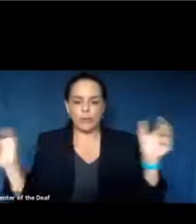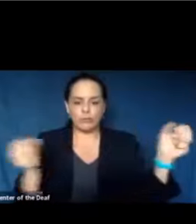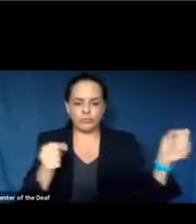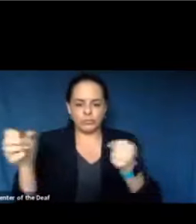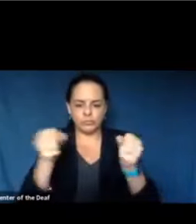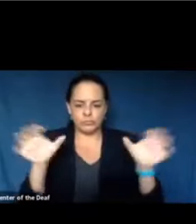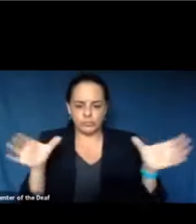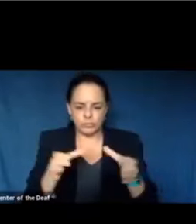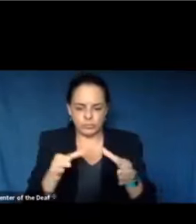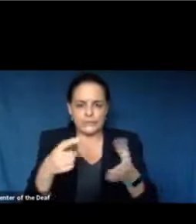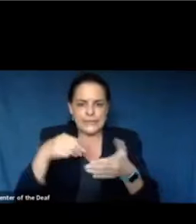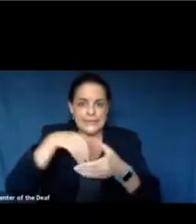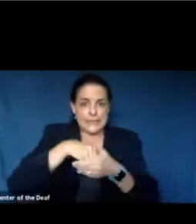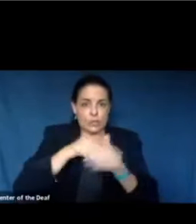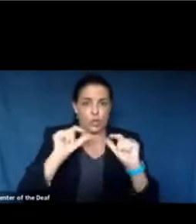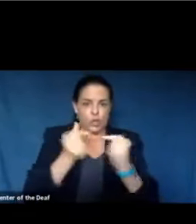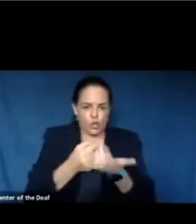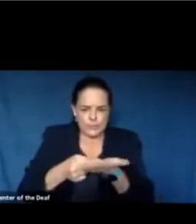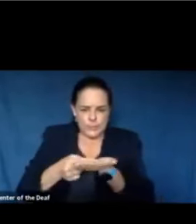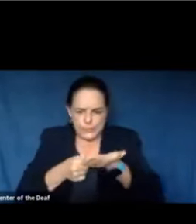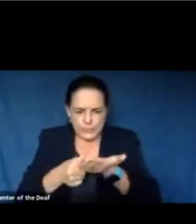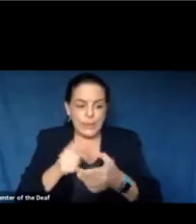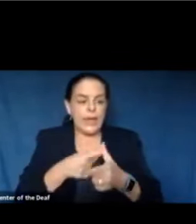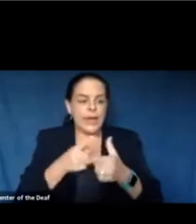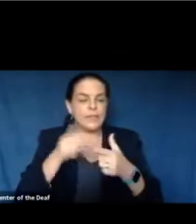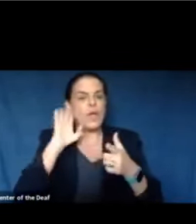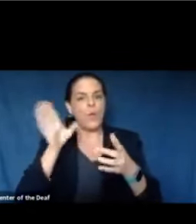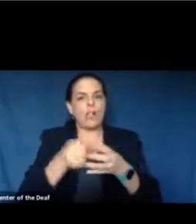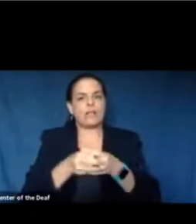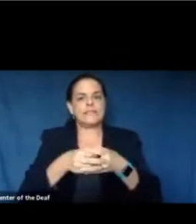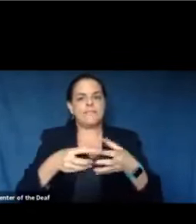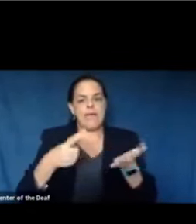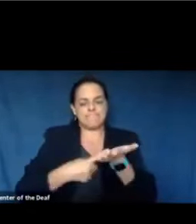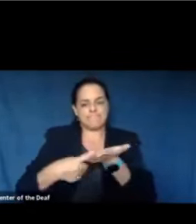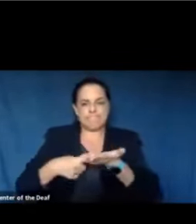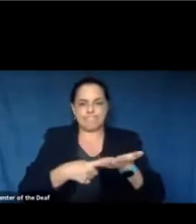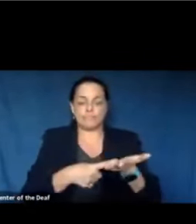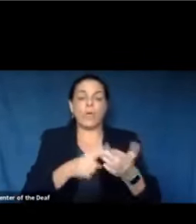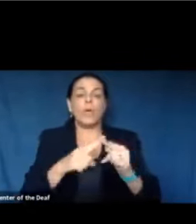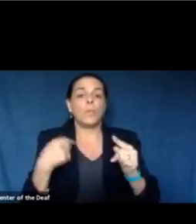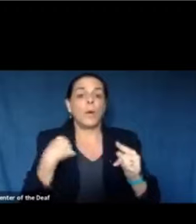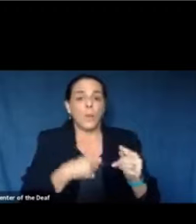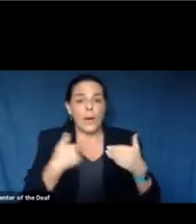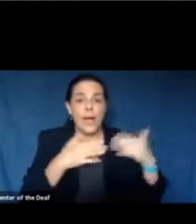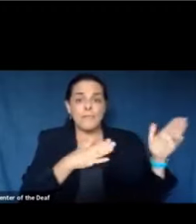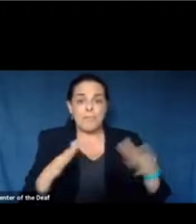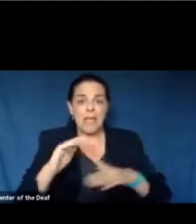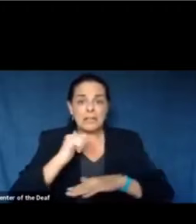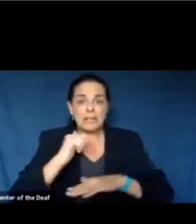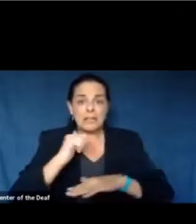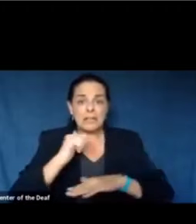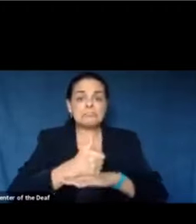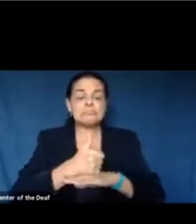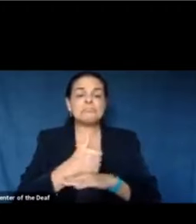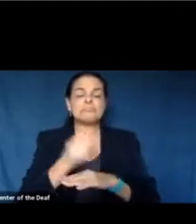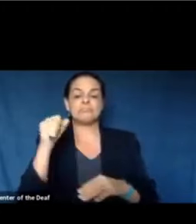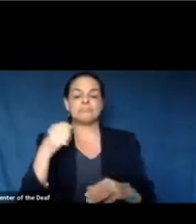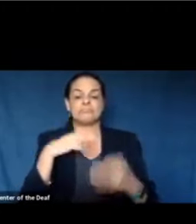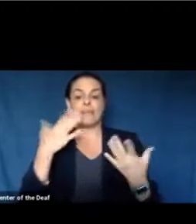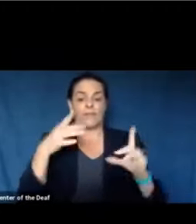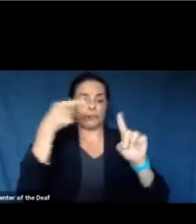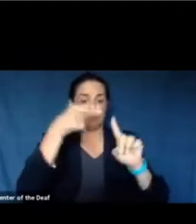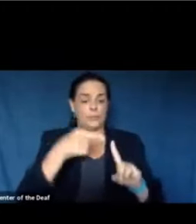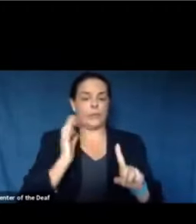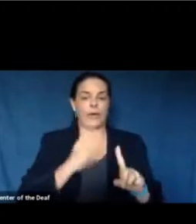starting with our internal group, and then we'll be expanding outside of there. But we've had plans in place. Again, I highlighted our emergency